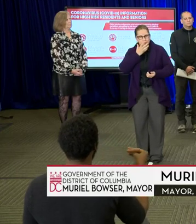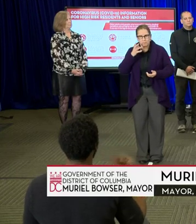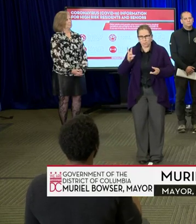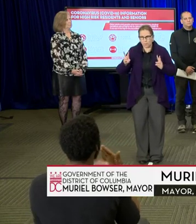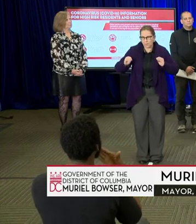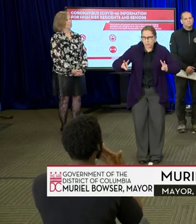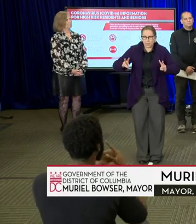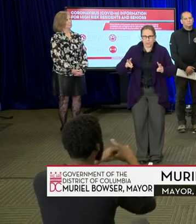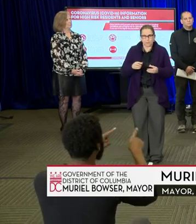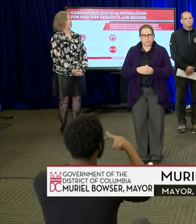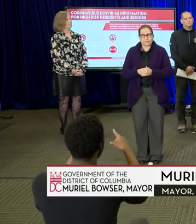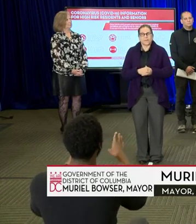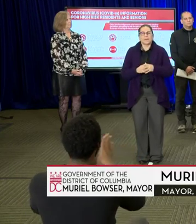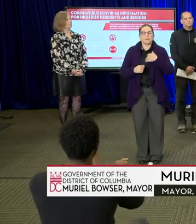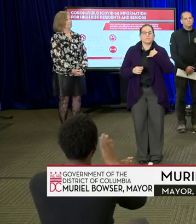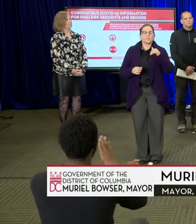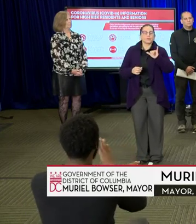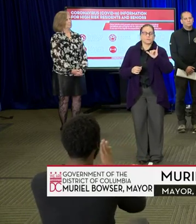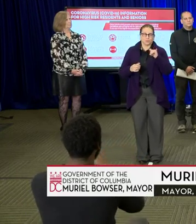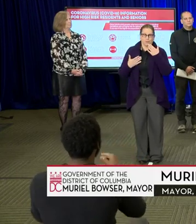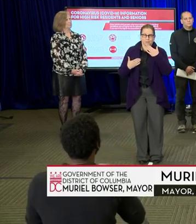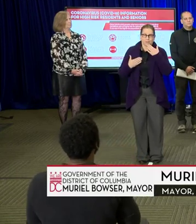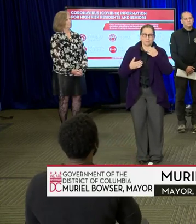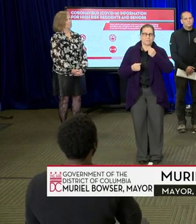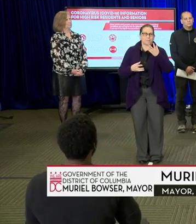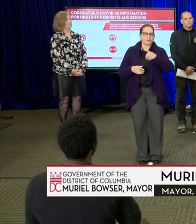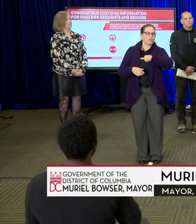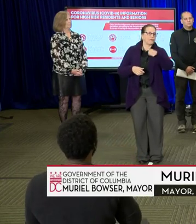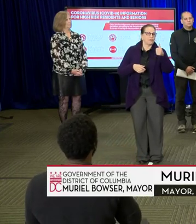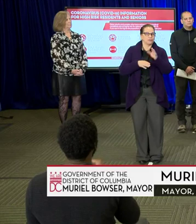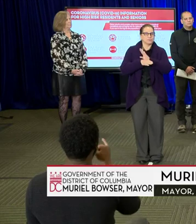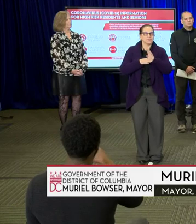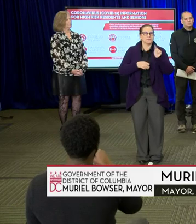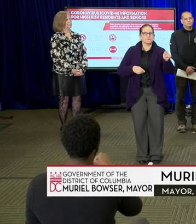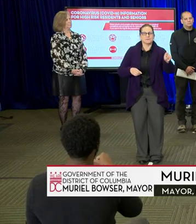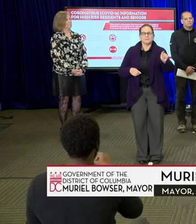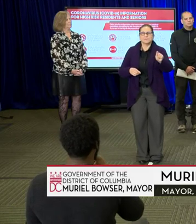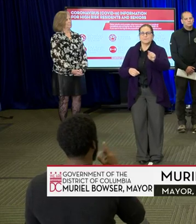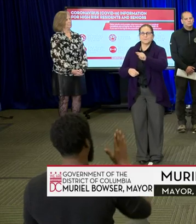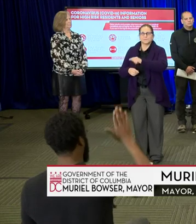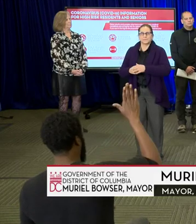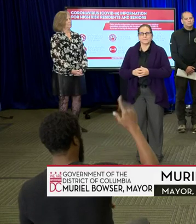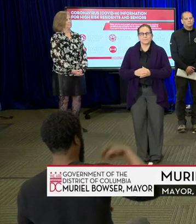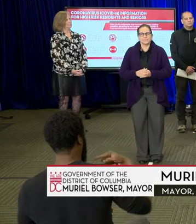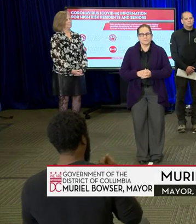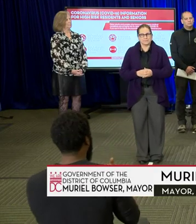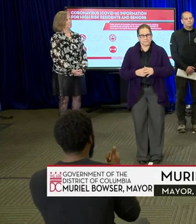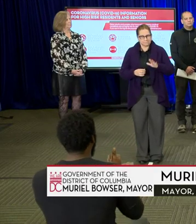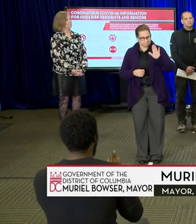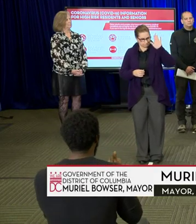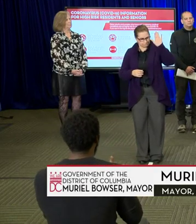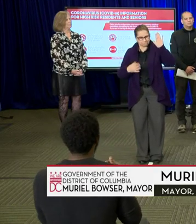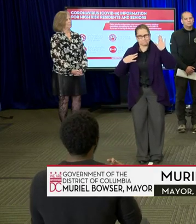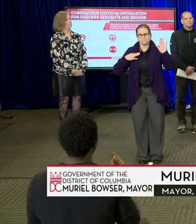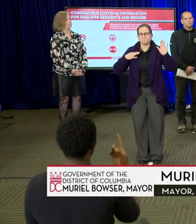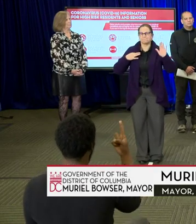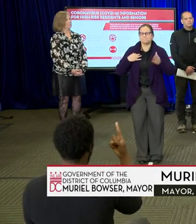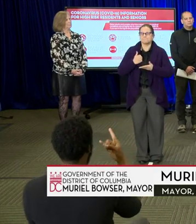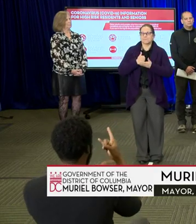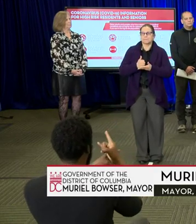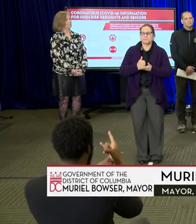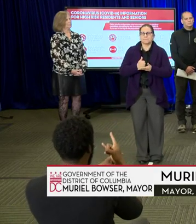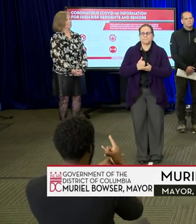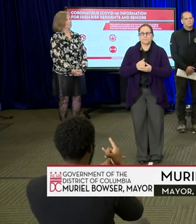thank other businesses who have raised their hand to help, like a local distillery,